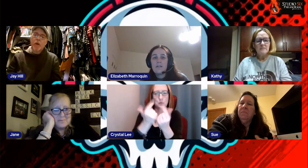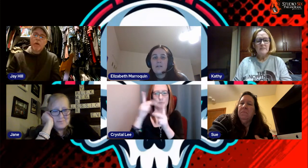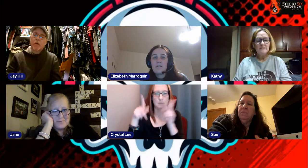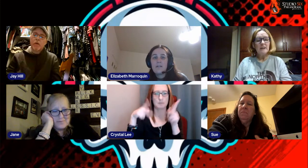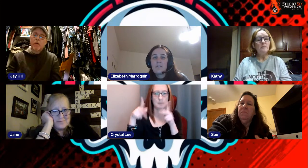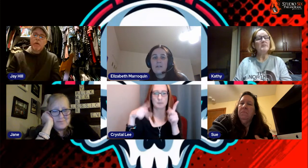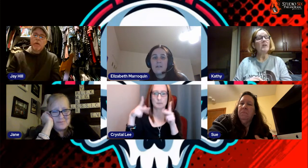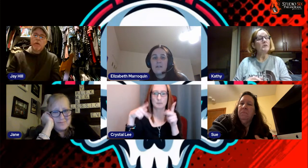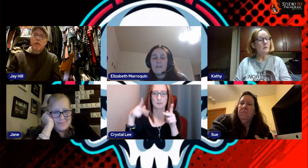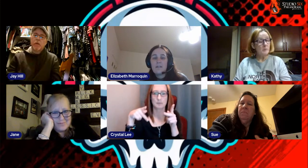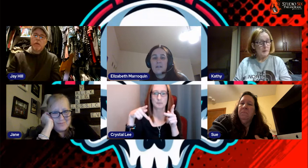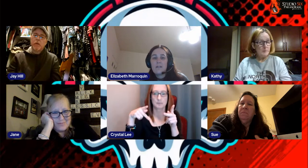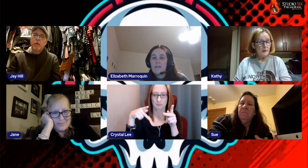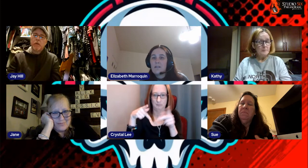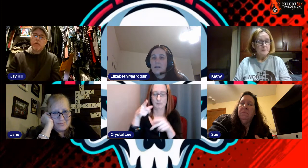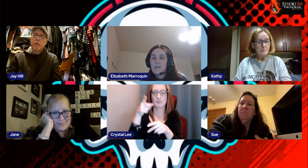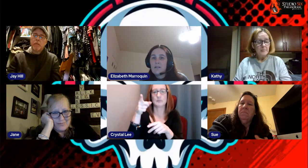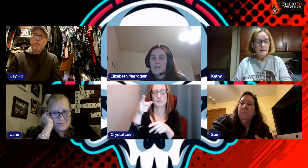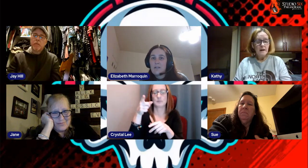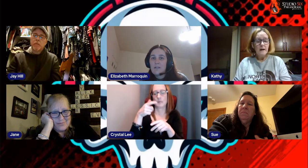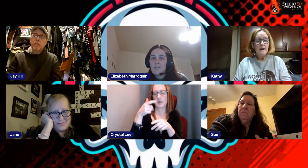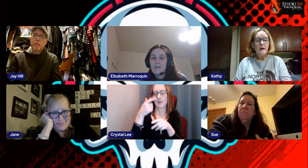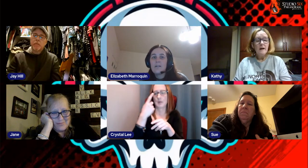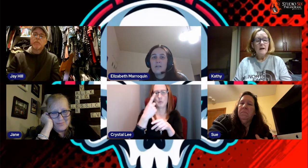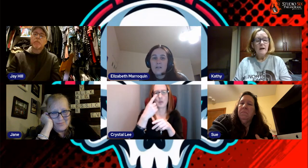Okay. So she investigated with another group of people.